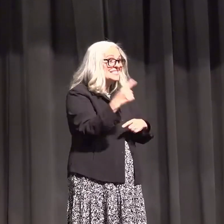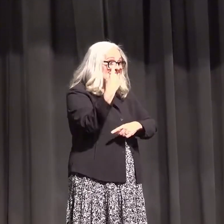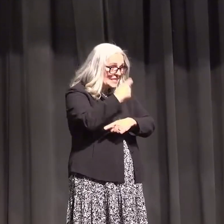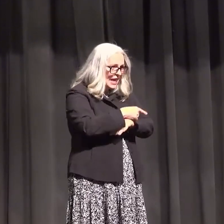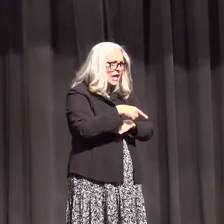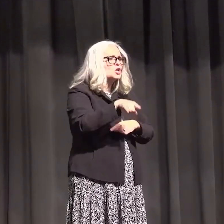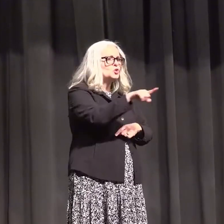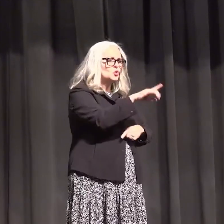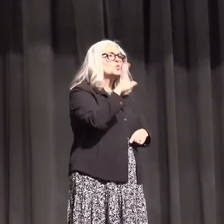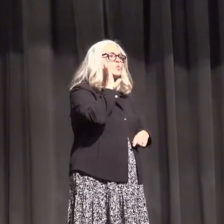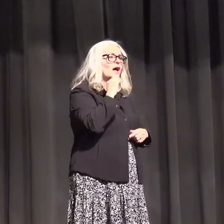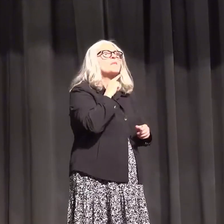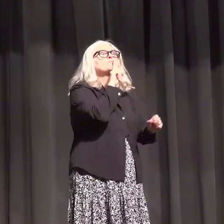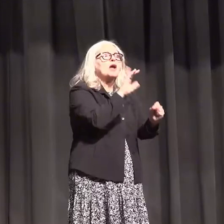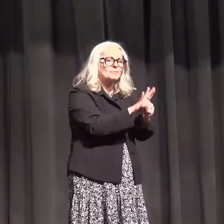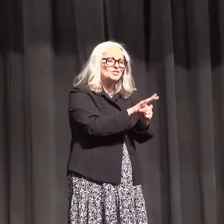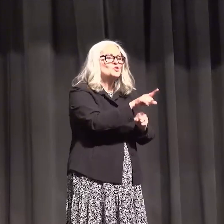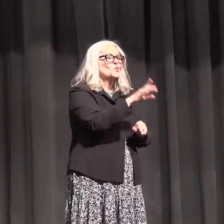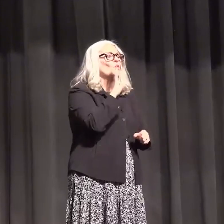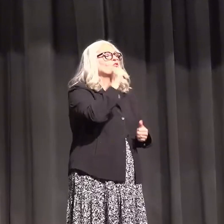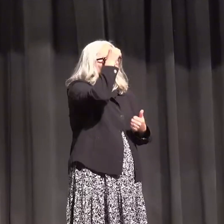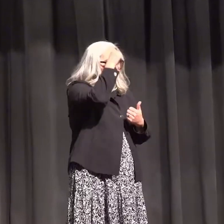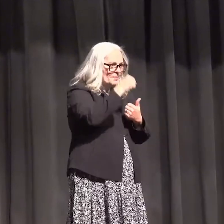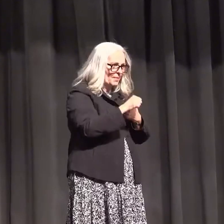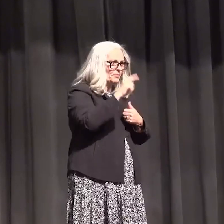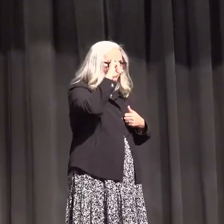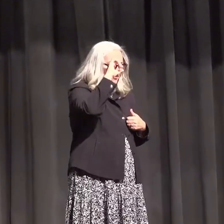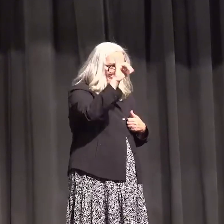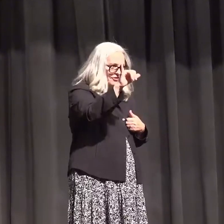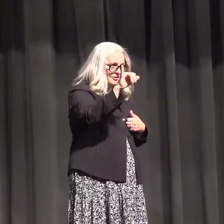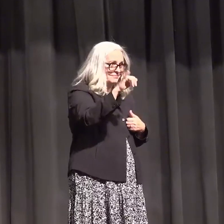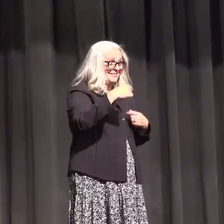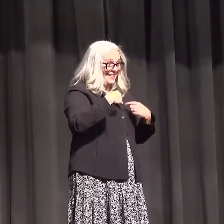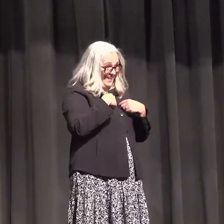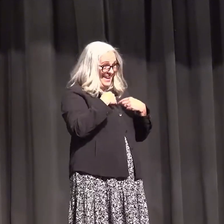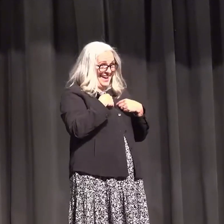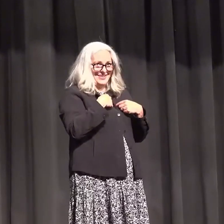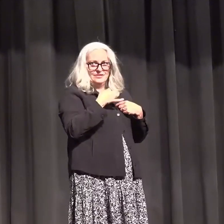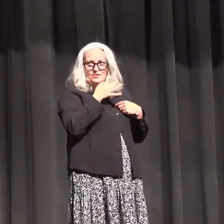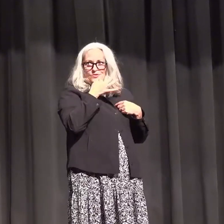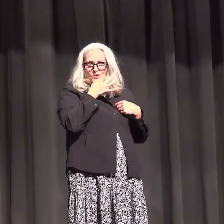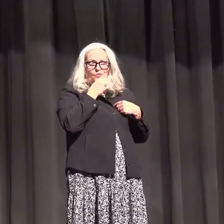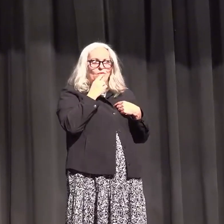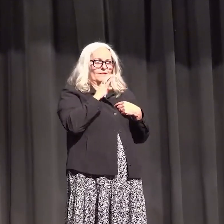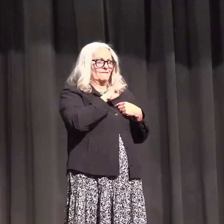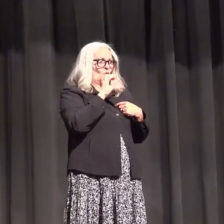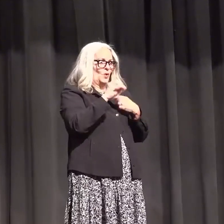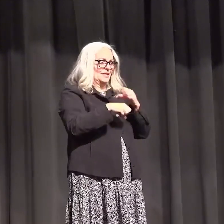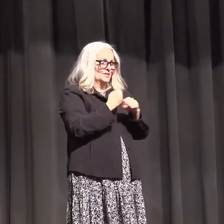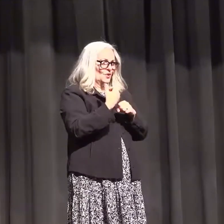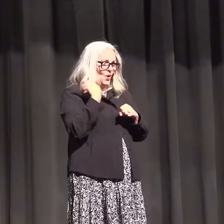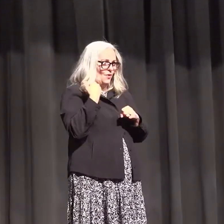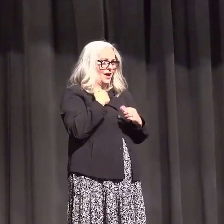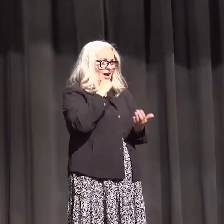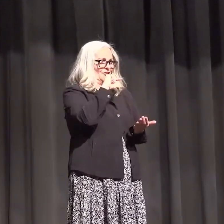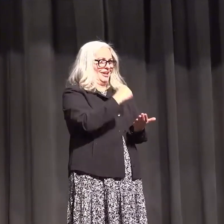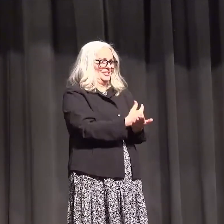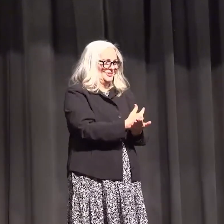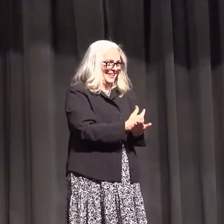They're very valuable. And this day, I promise you remember these forever. You know, I'm probably graduated